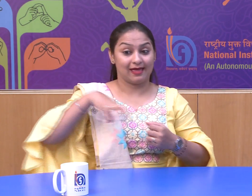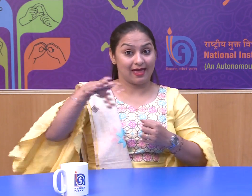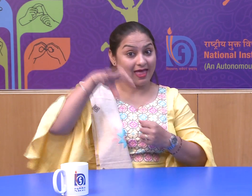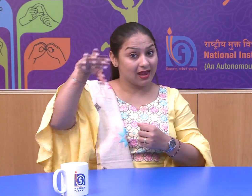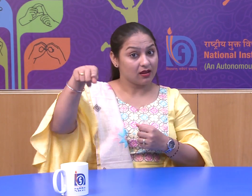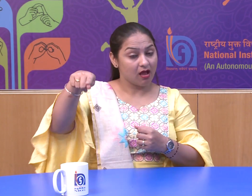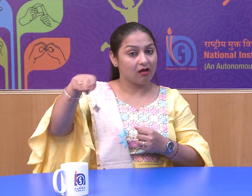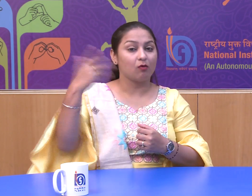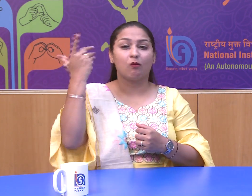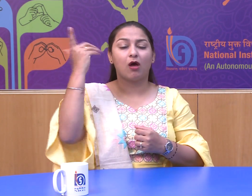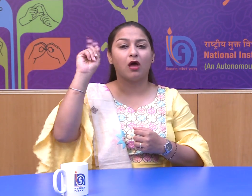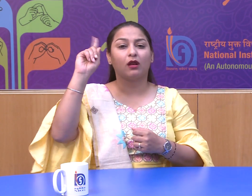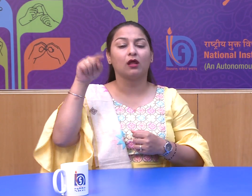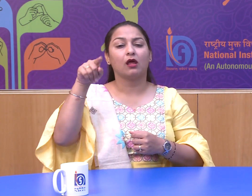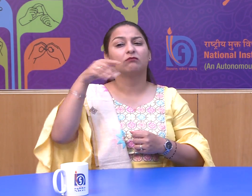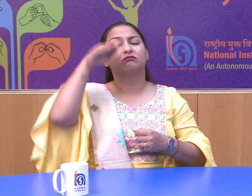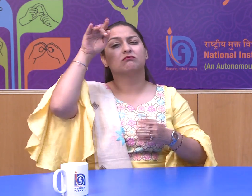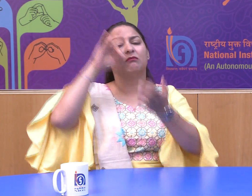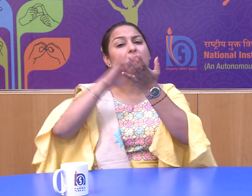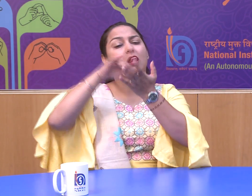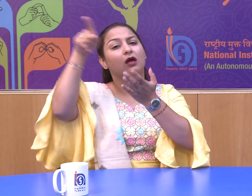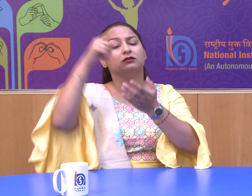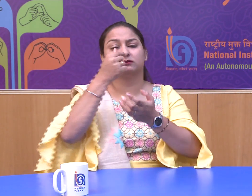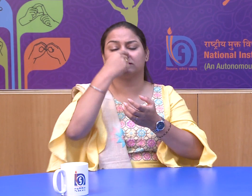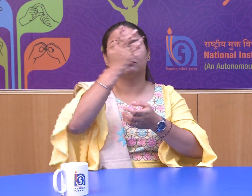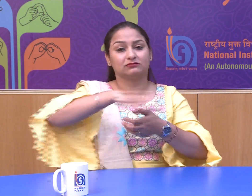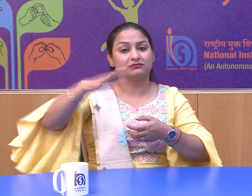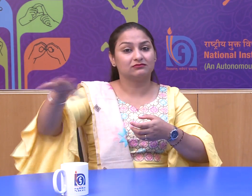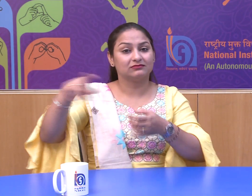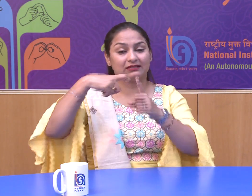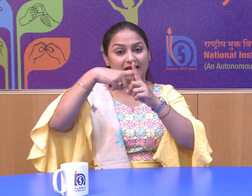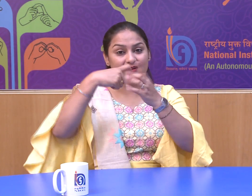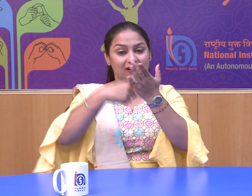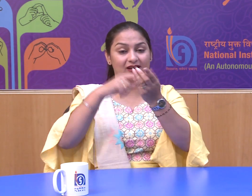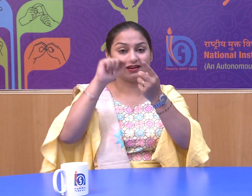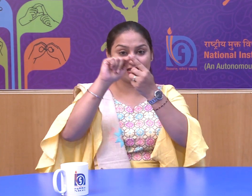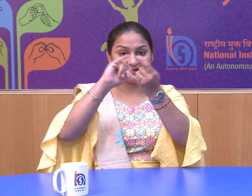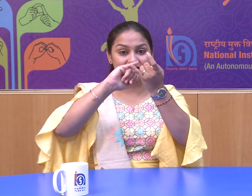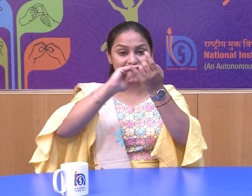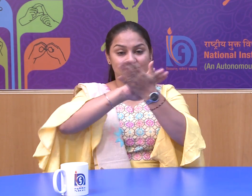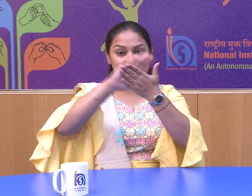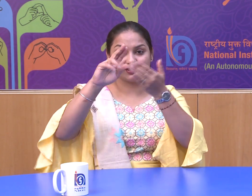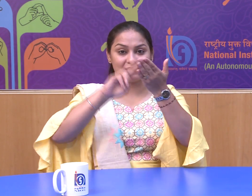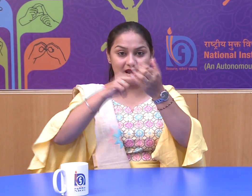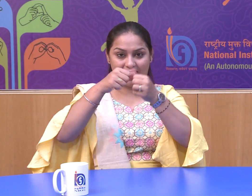lies to the south of the river Krishna, Tungbhadra,